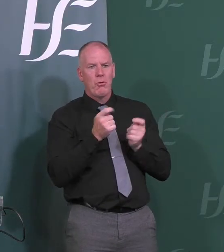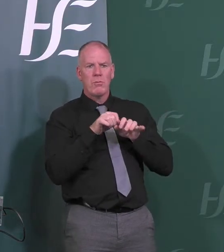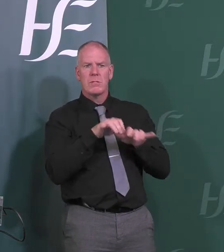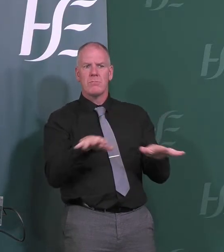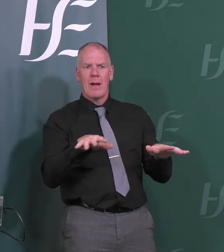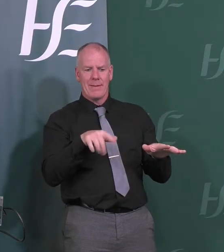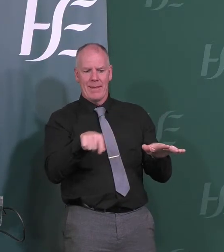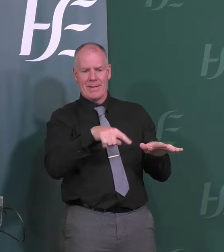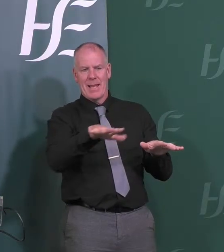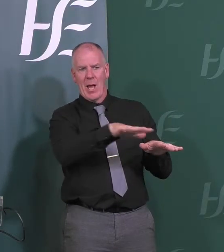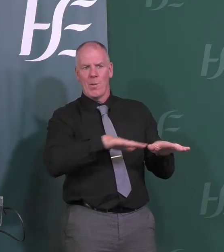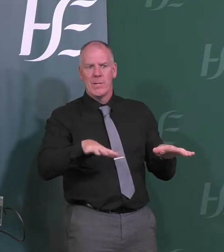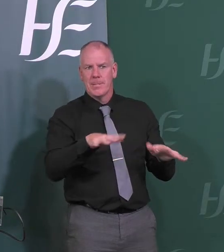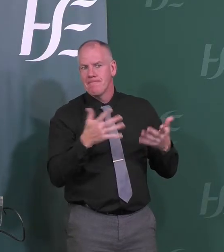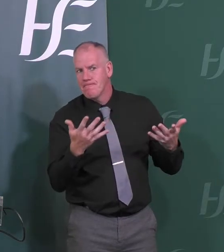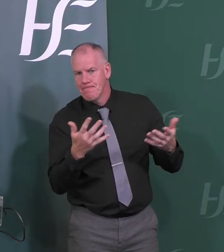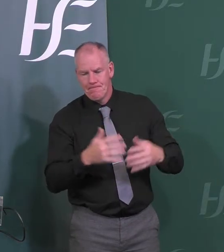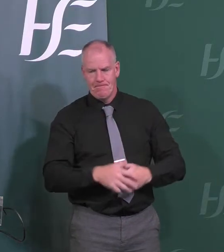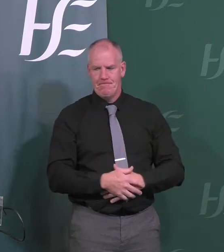those sectors.